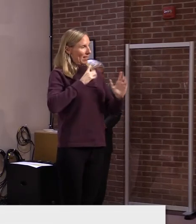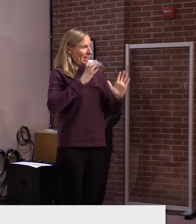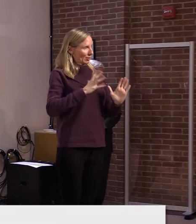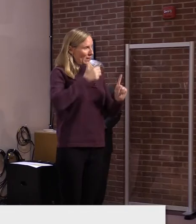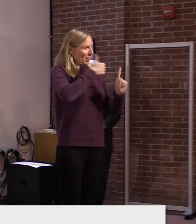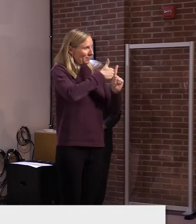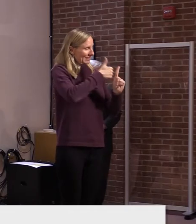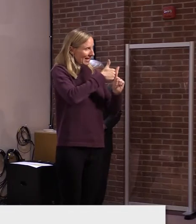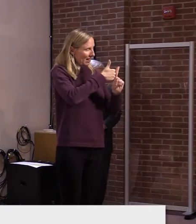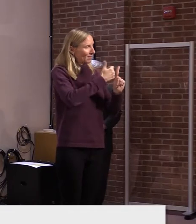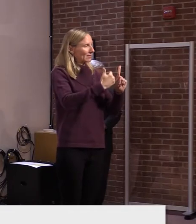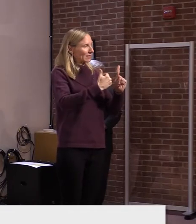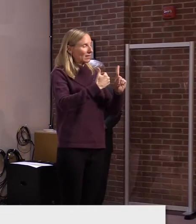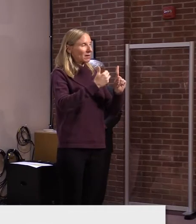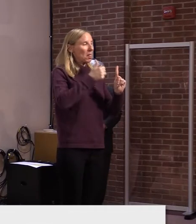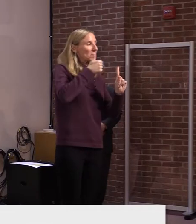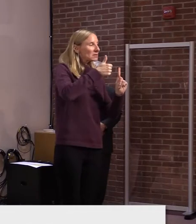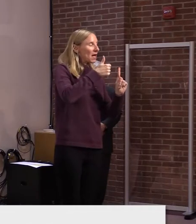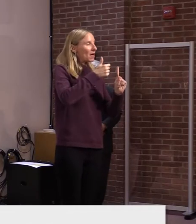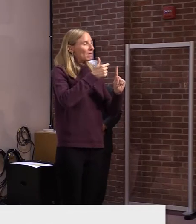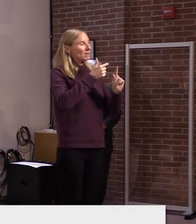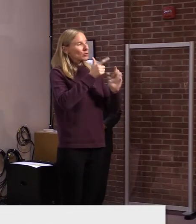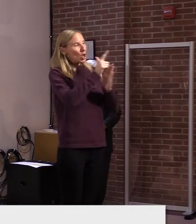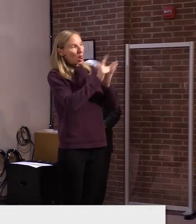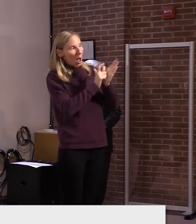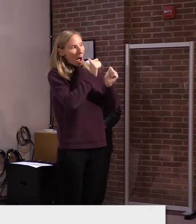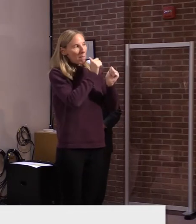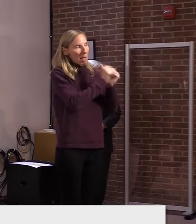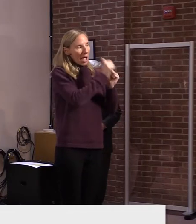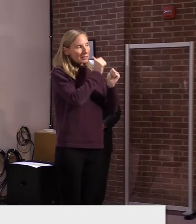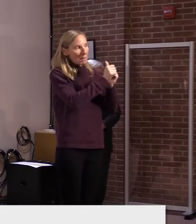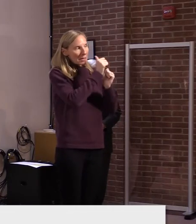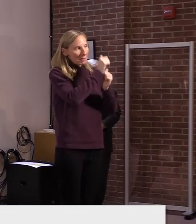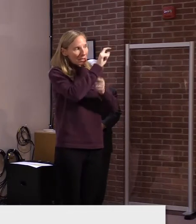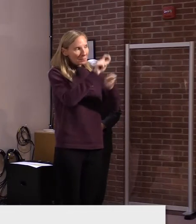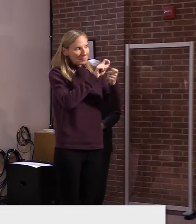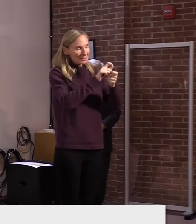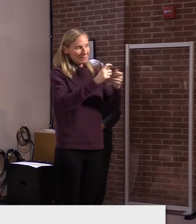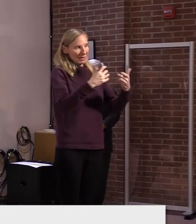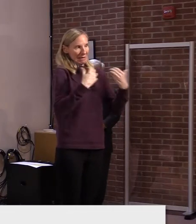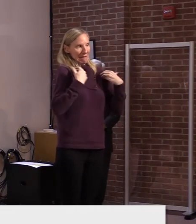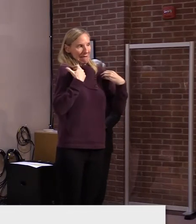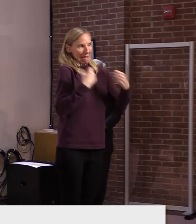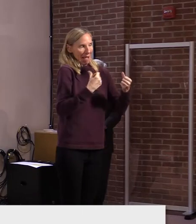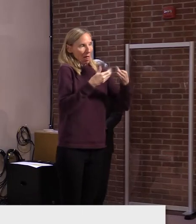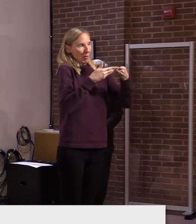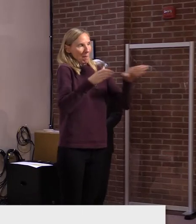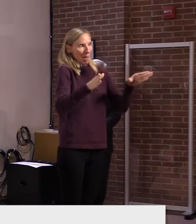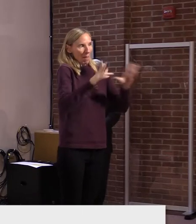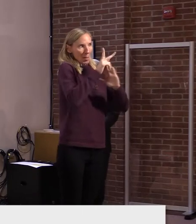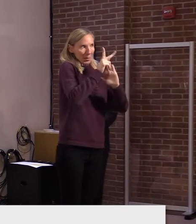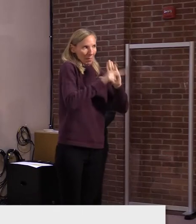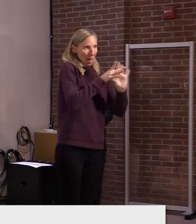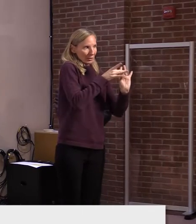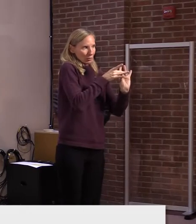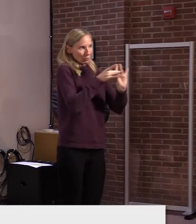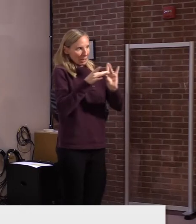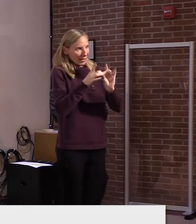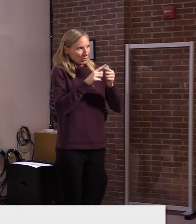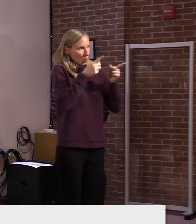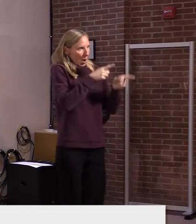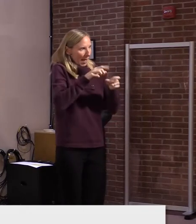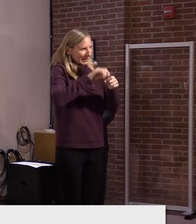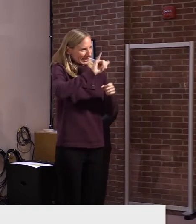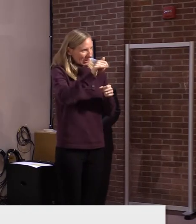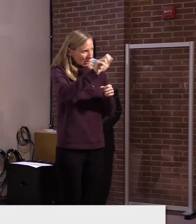policies, depending on whatever the infection rate is at the time, come January? Is that like